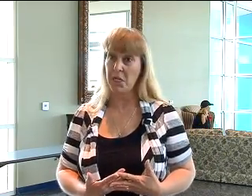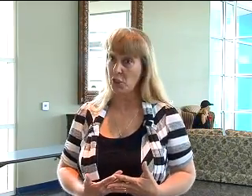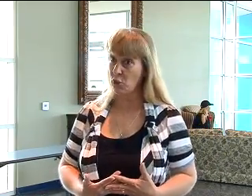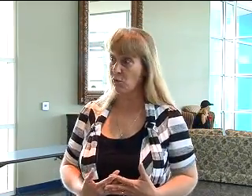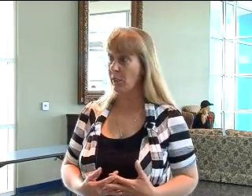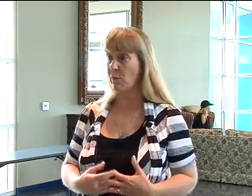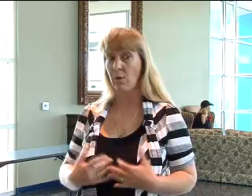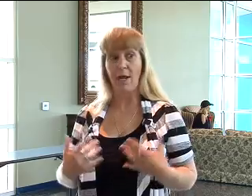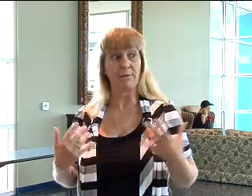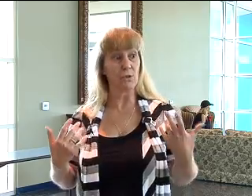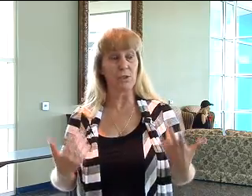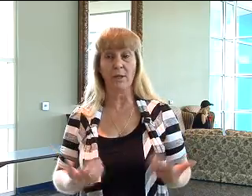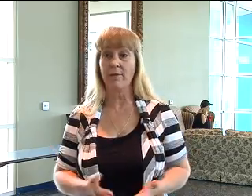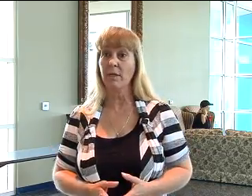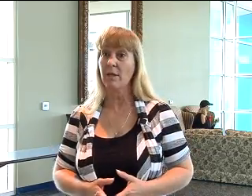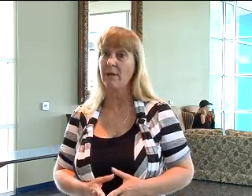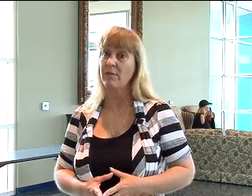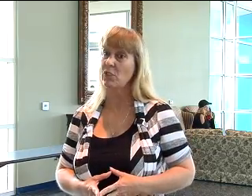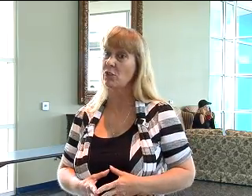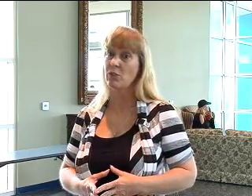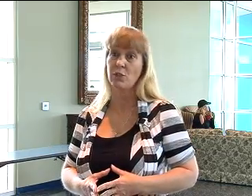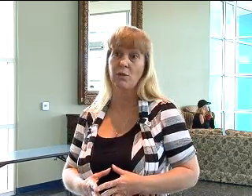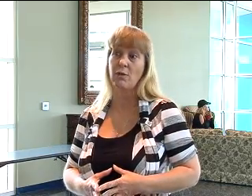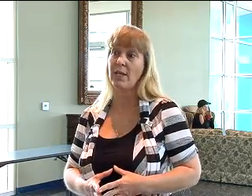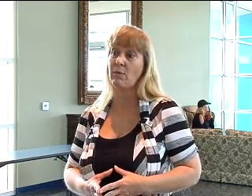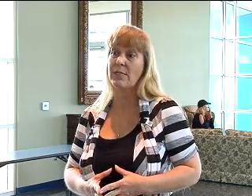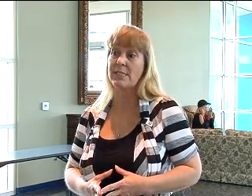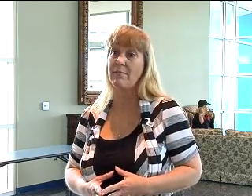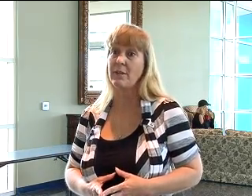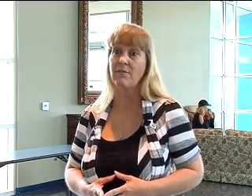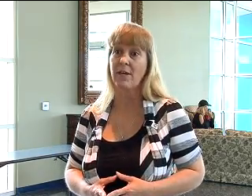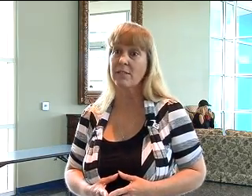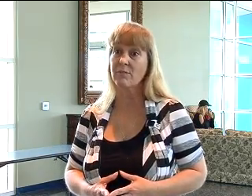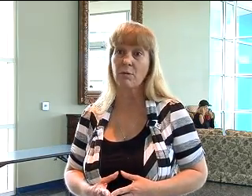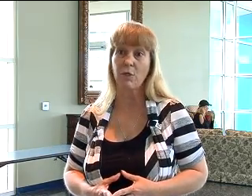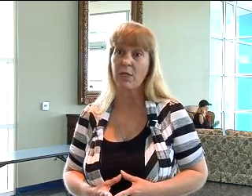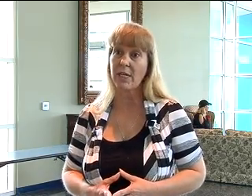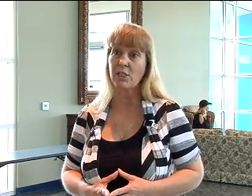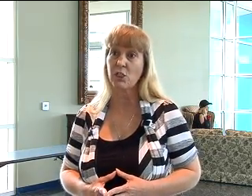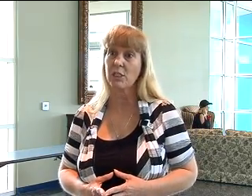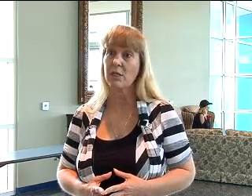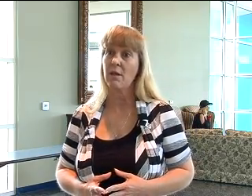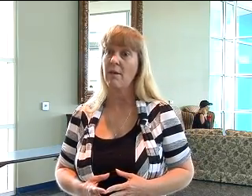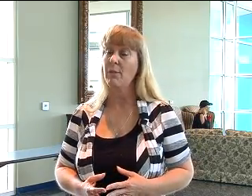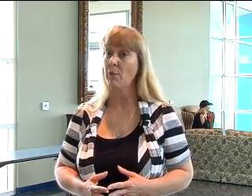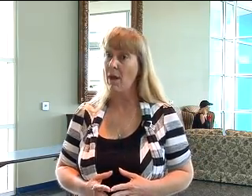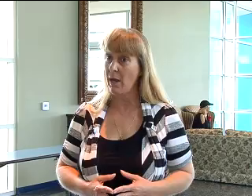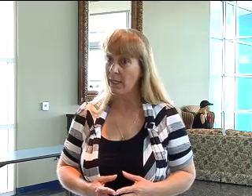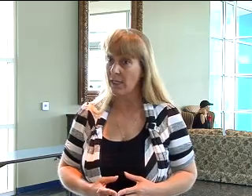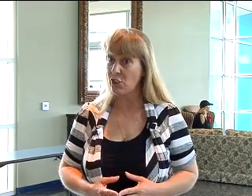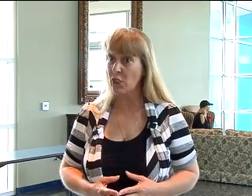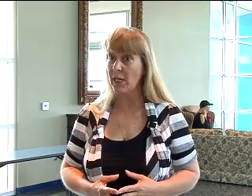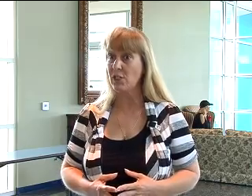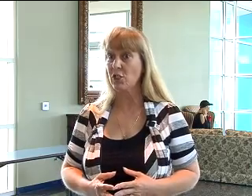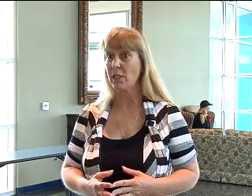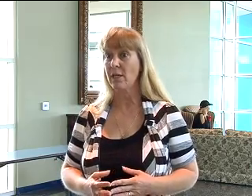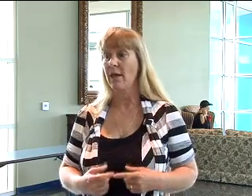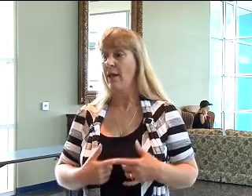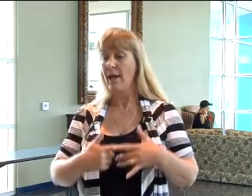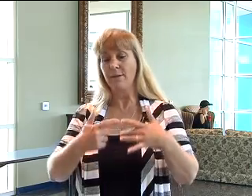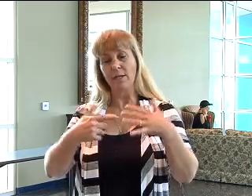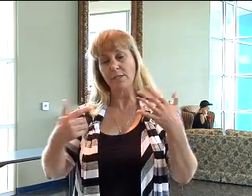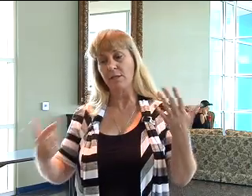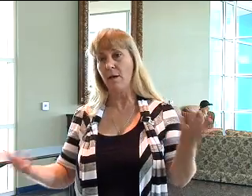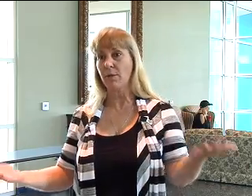students, mainstreamed, we're still having a lot of issues. You know, they're not receiving effective communication, they're behind in education,